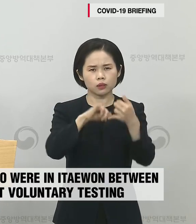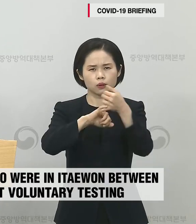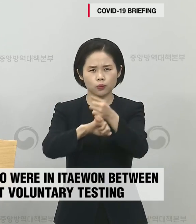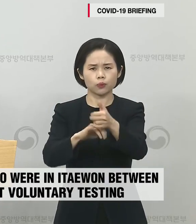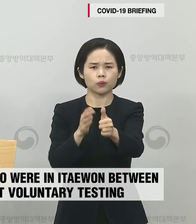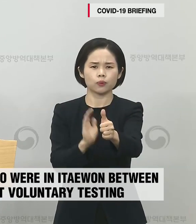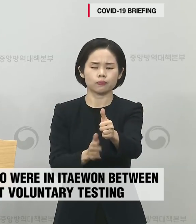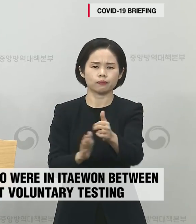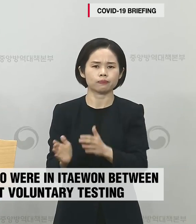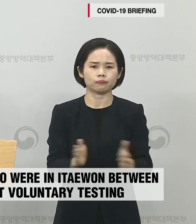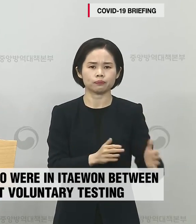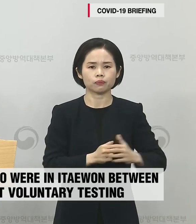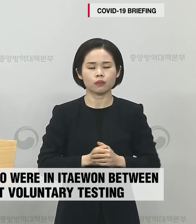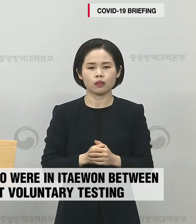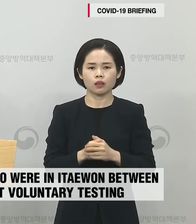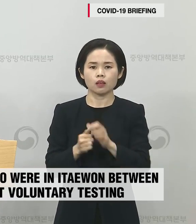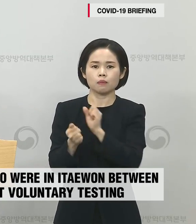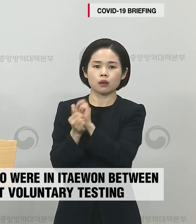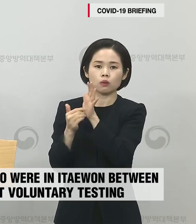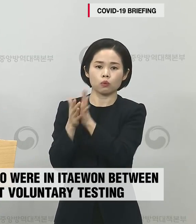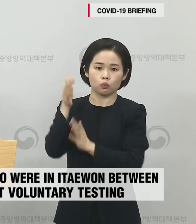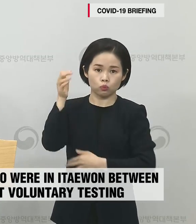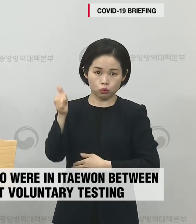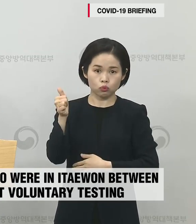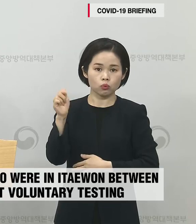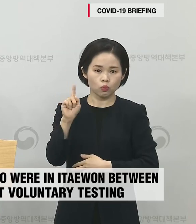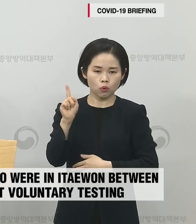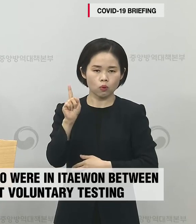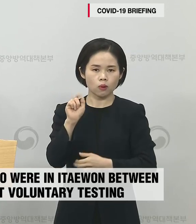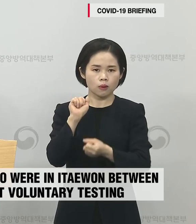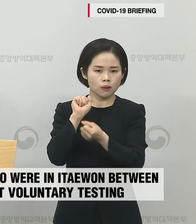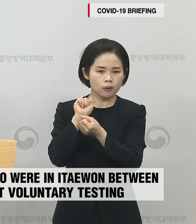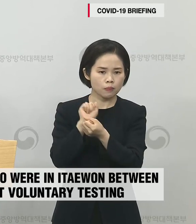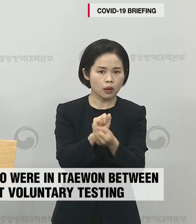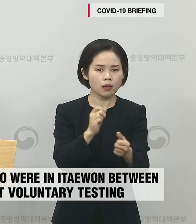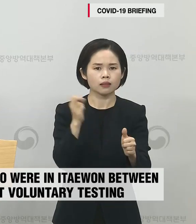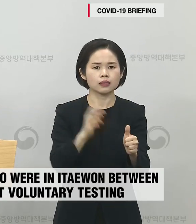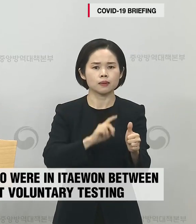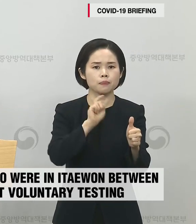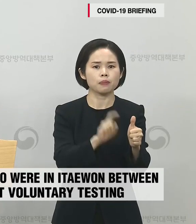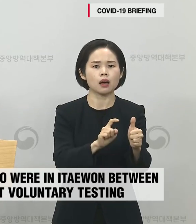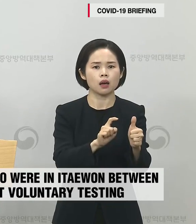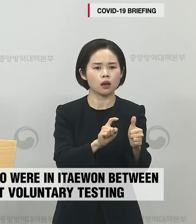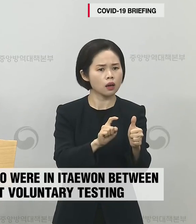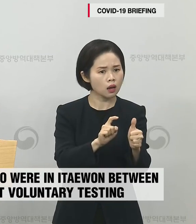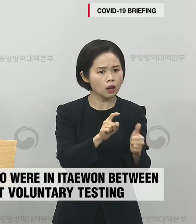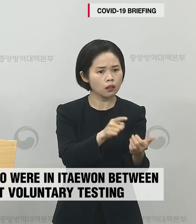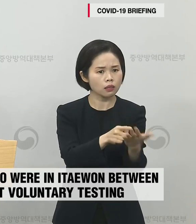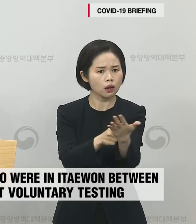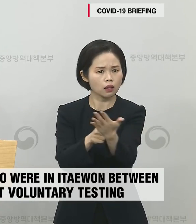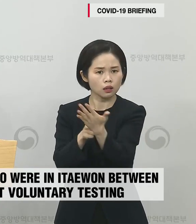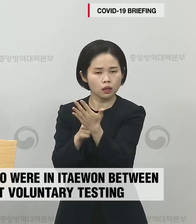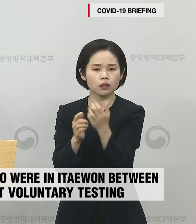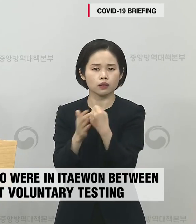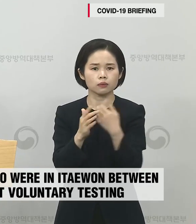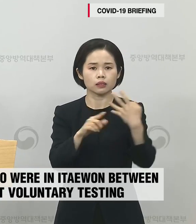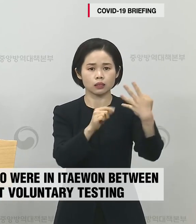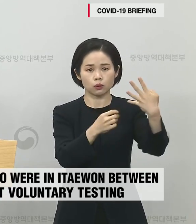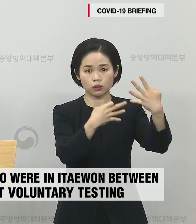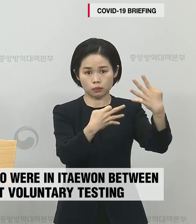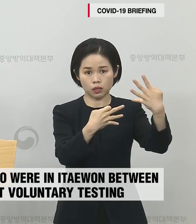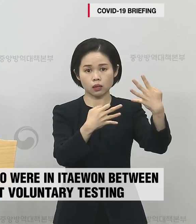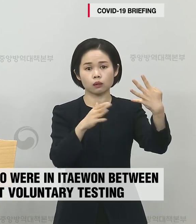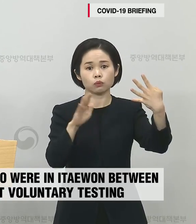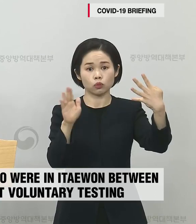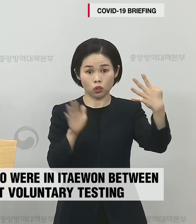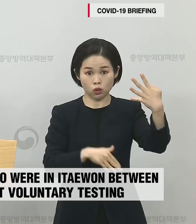subject to mandatory self-quarantine, you still have to minimize contact with others. We have seen a surge in the number of